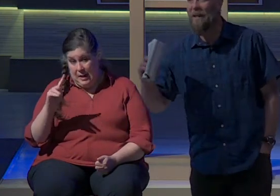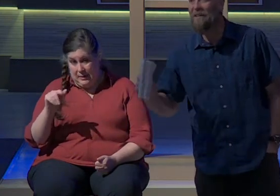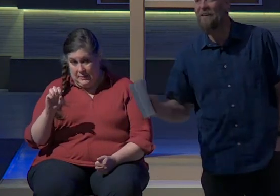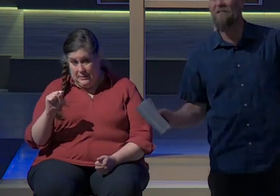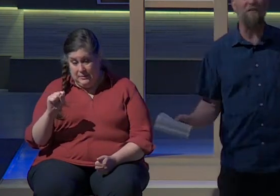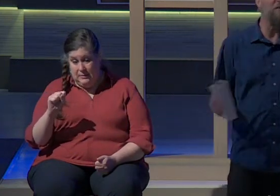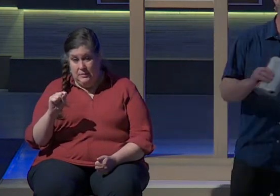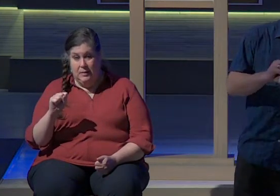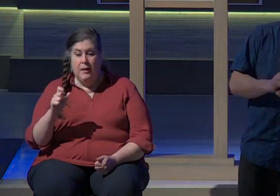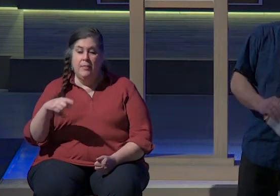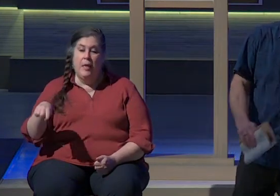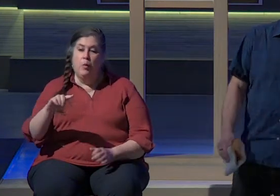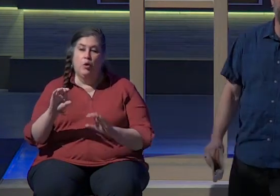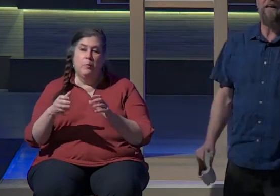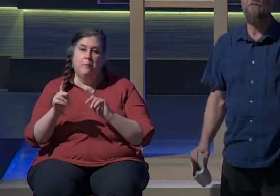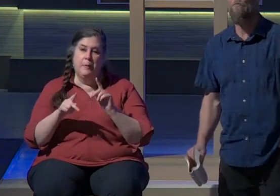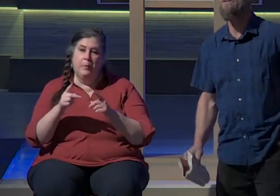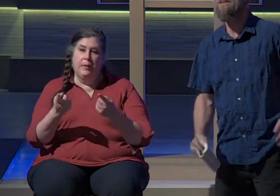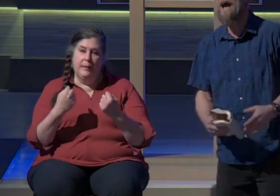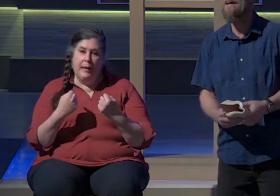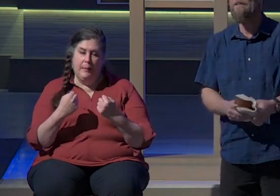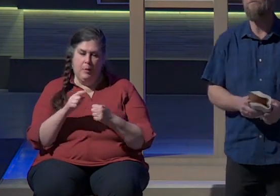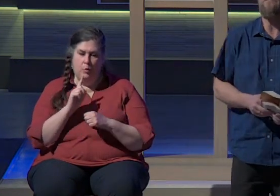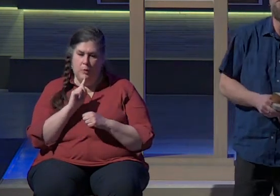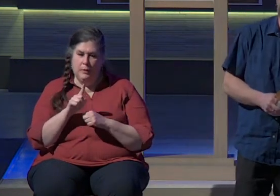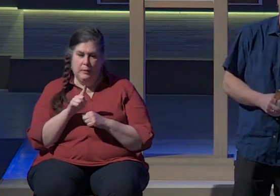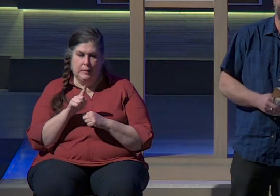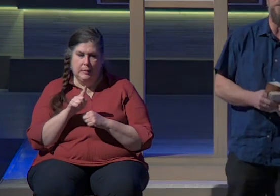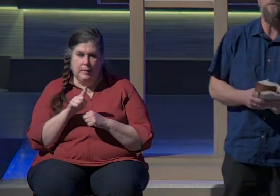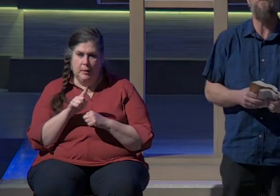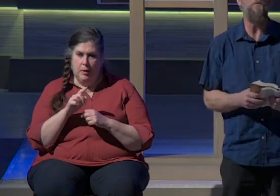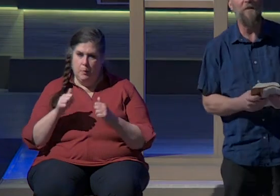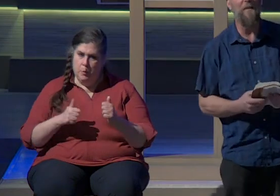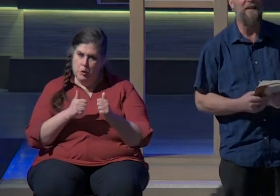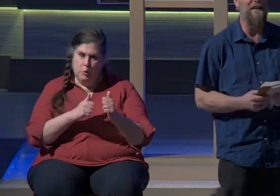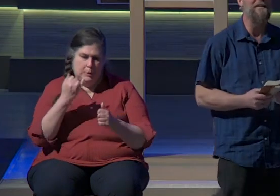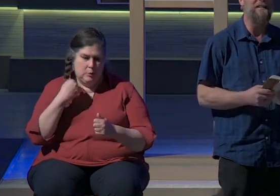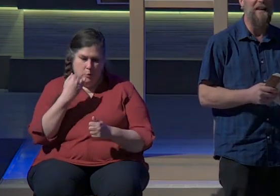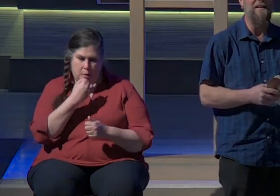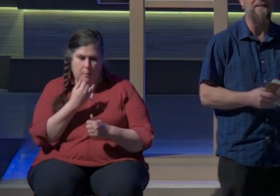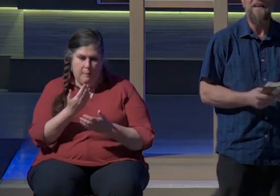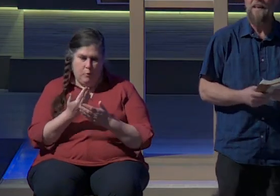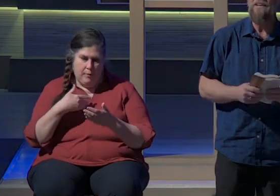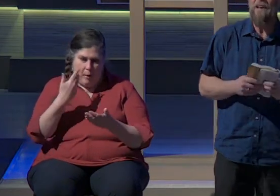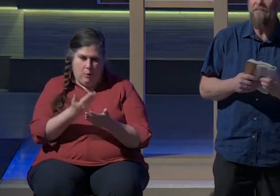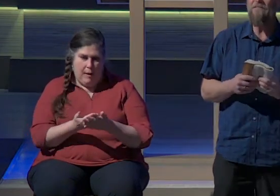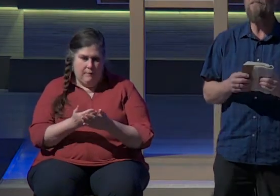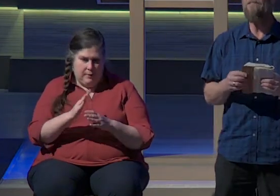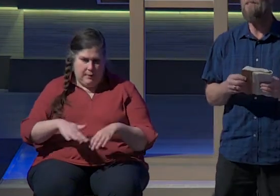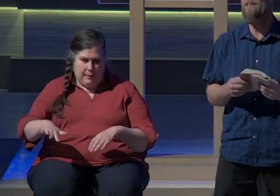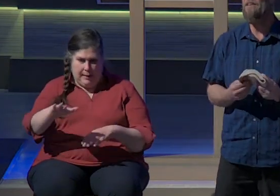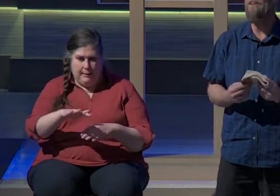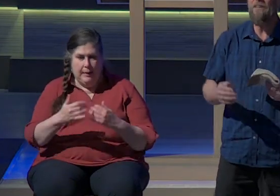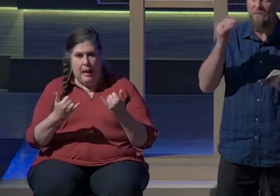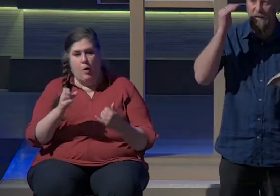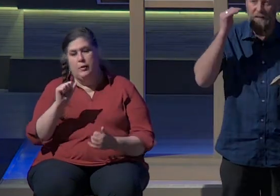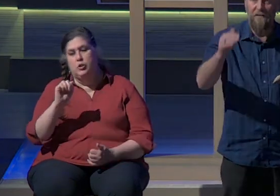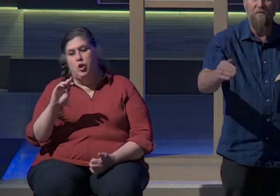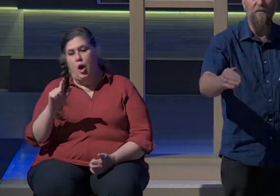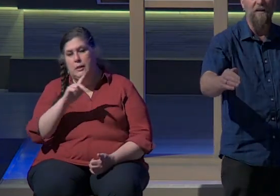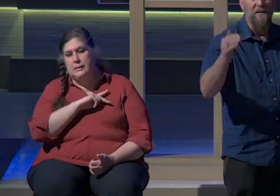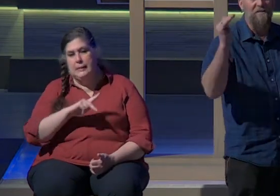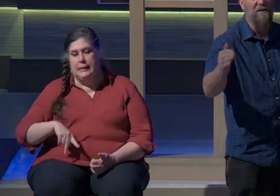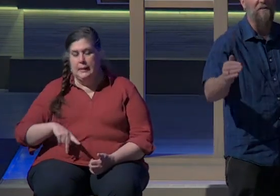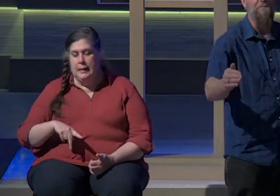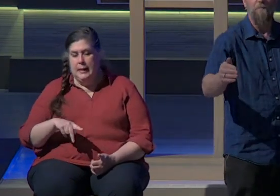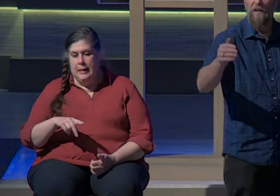The Amalekites are the group of people that came out and really hotly pursued Israel before they made it into the land. And now that Saul is king, God gives him a clear